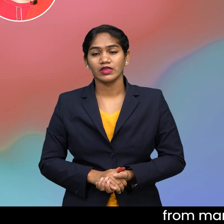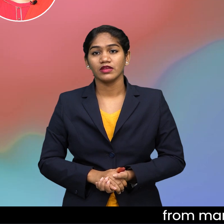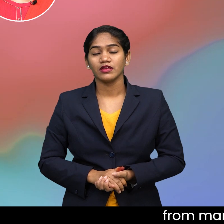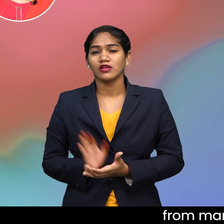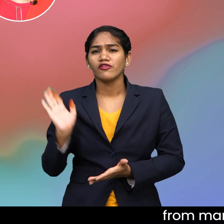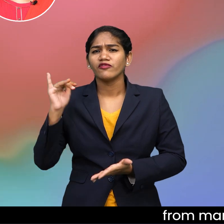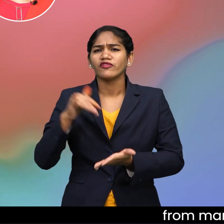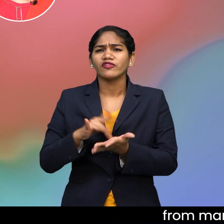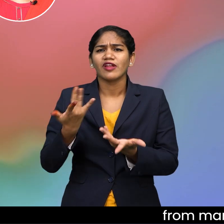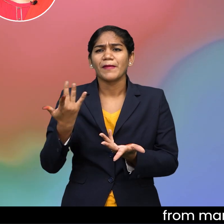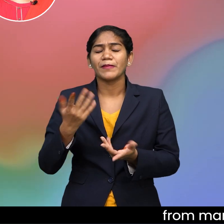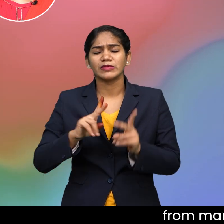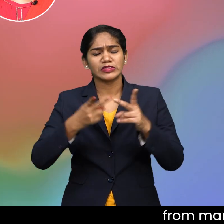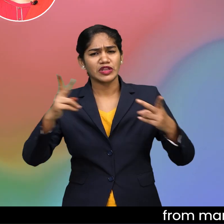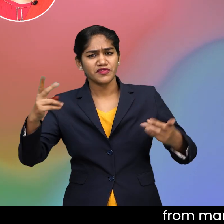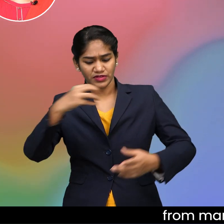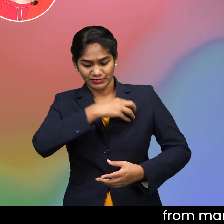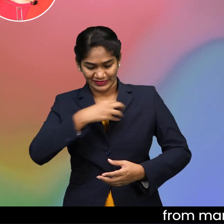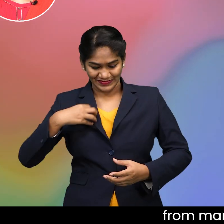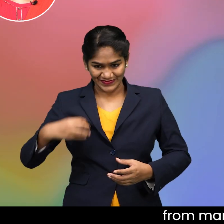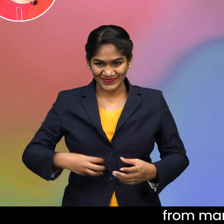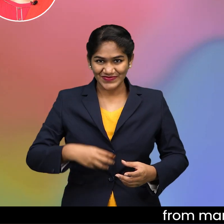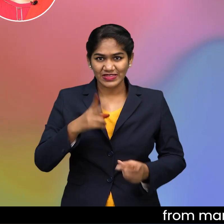from many sense organs